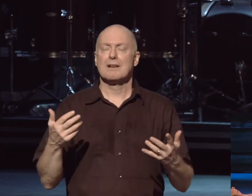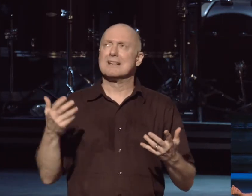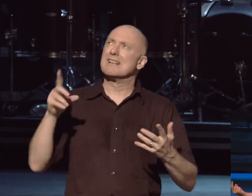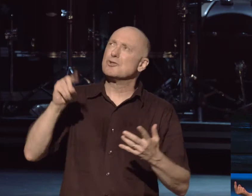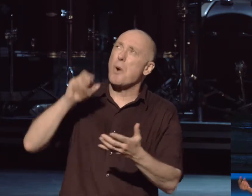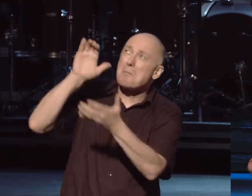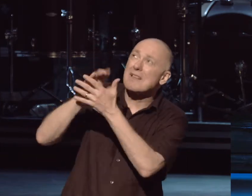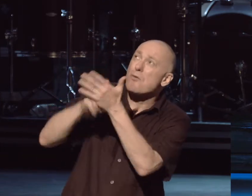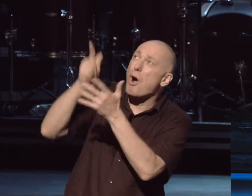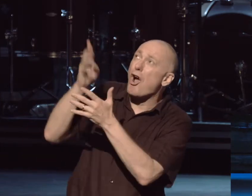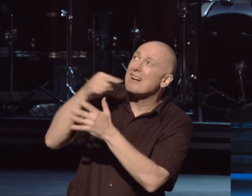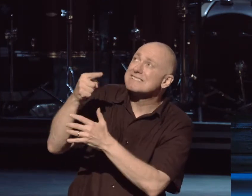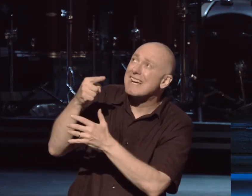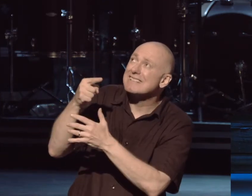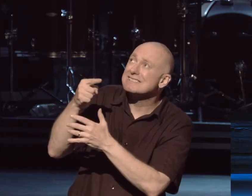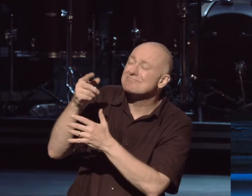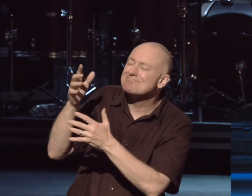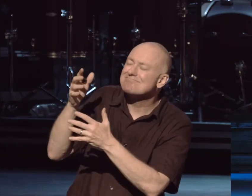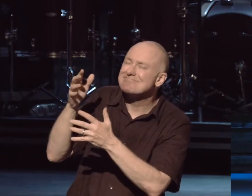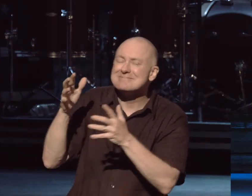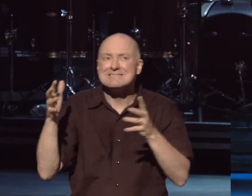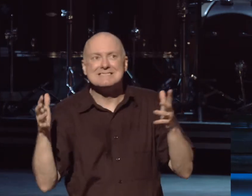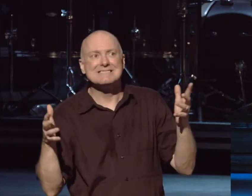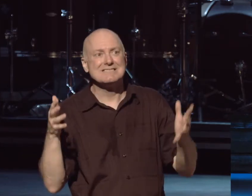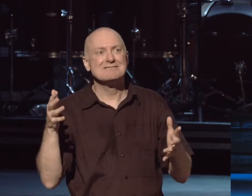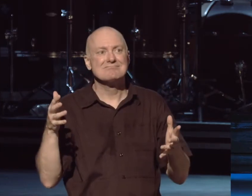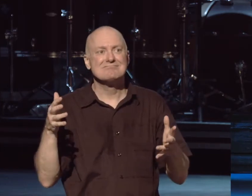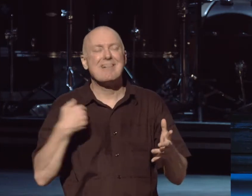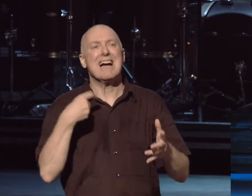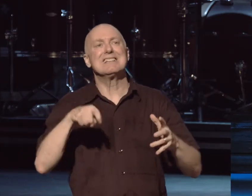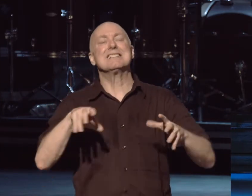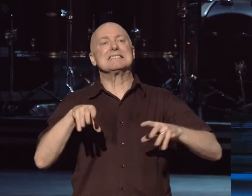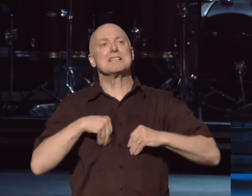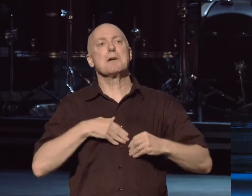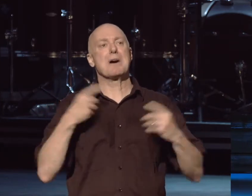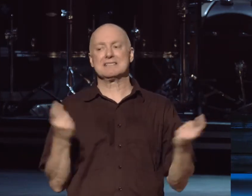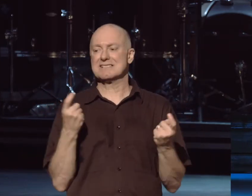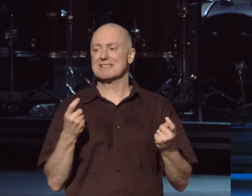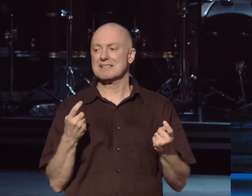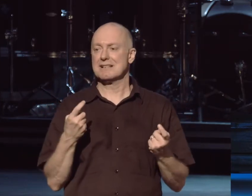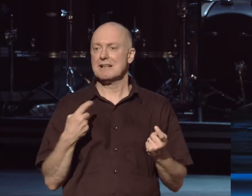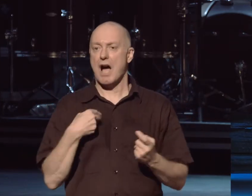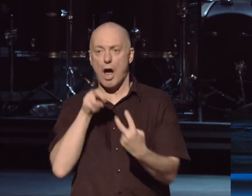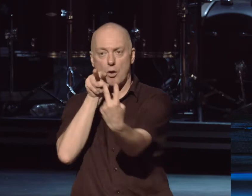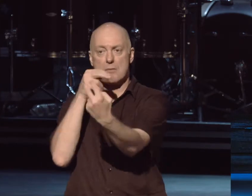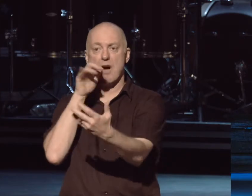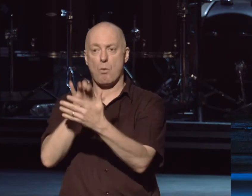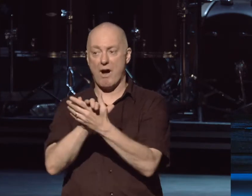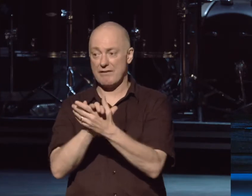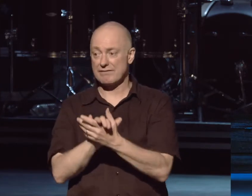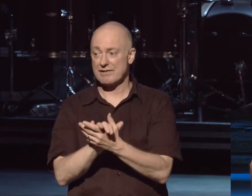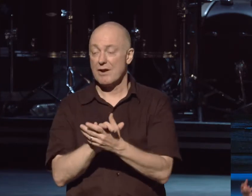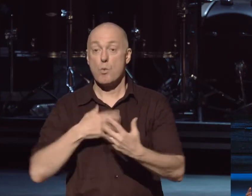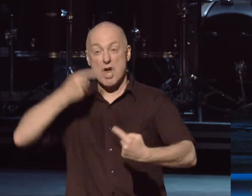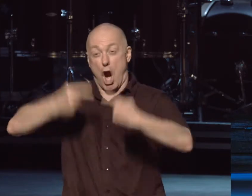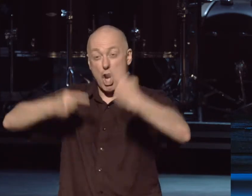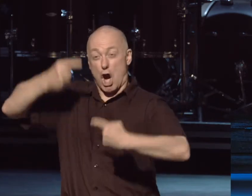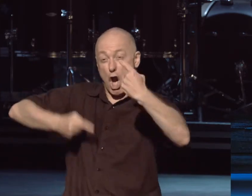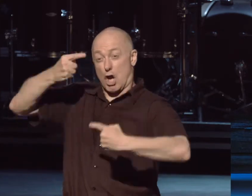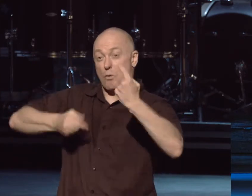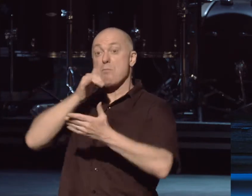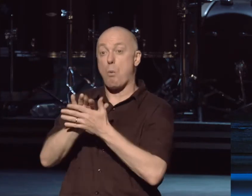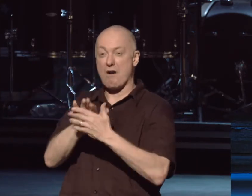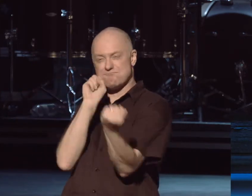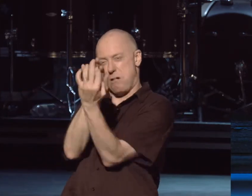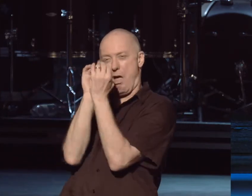think I'm smarter than God? If I believe what God says, I got to own my sin. To stare my wife in the face in the midst of an argument or something that has happened and